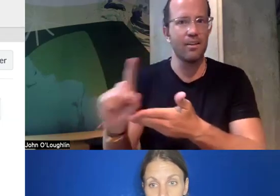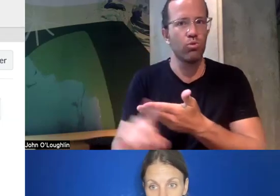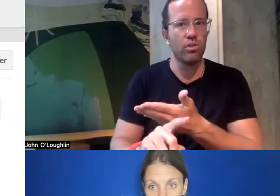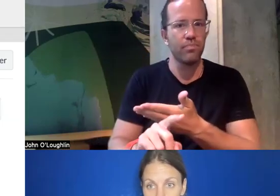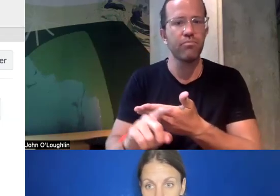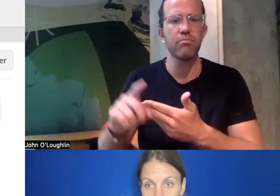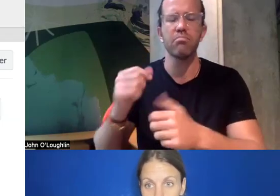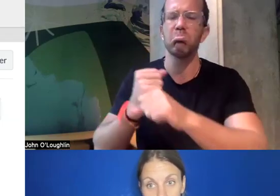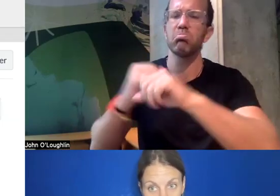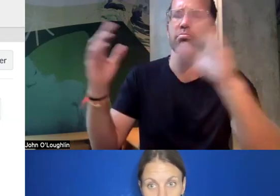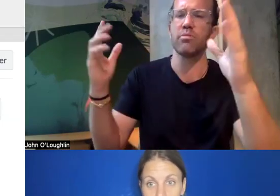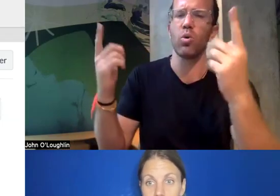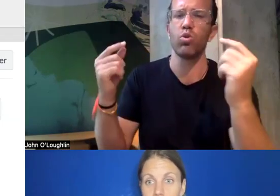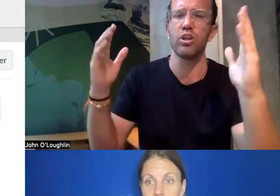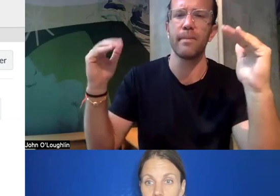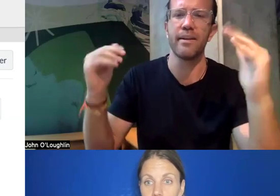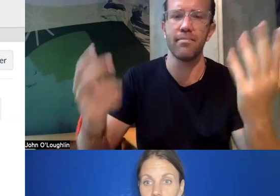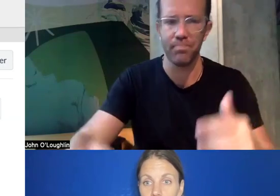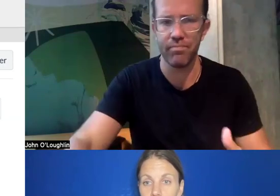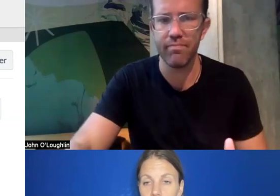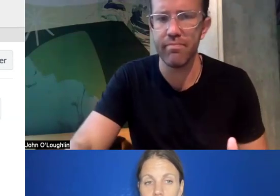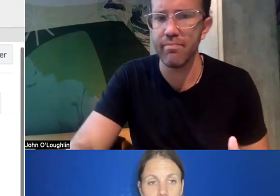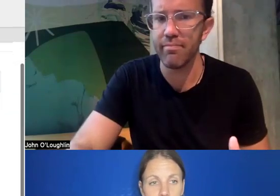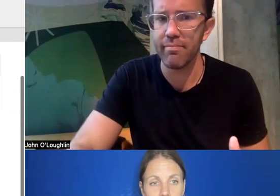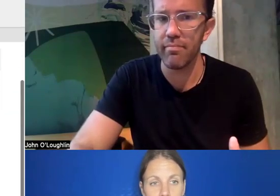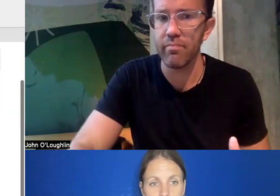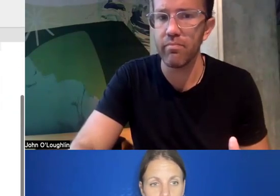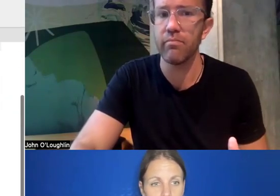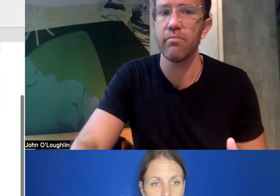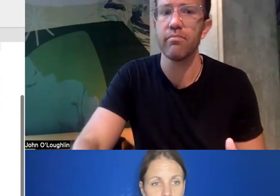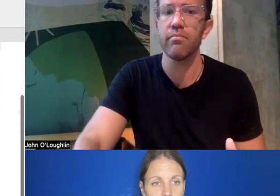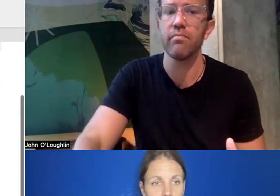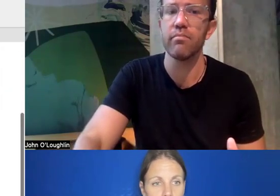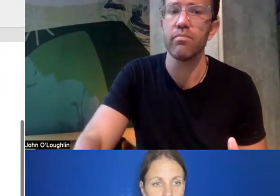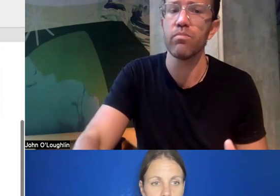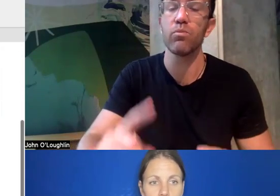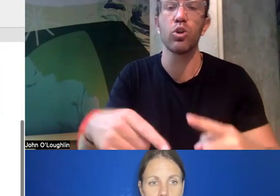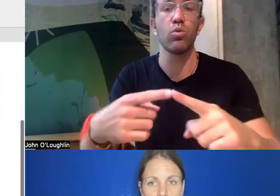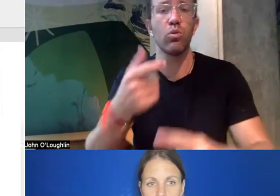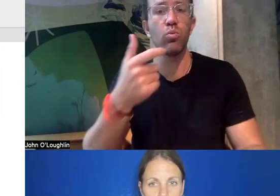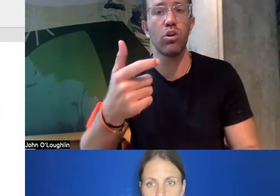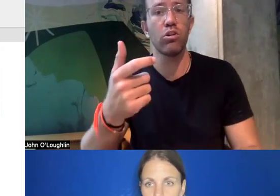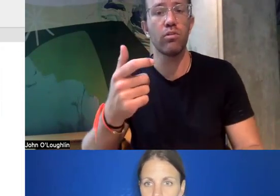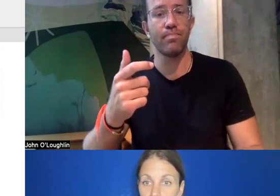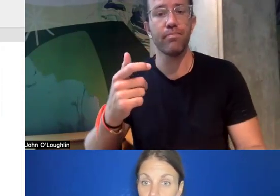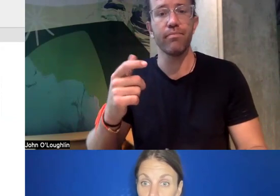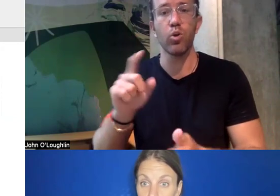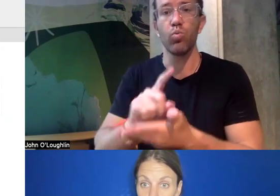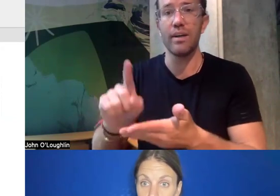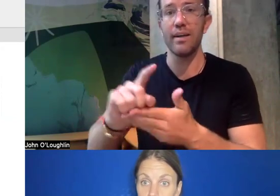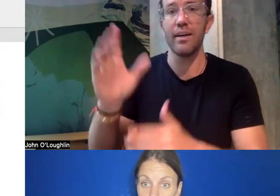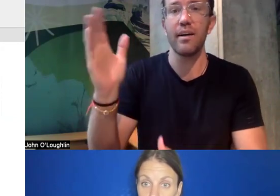So that's the second week, next week. And the expectations are such. Let's see here. When